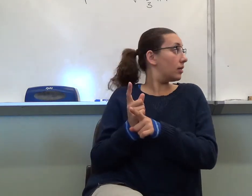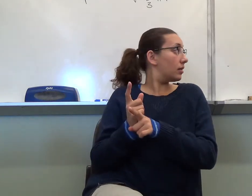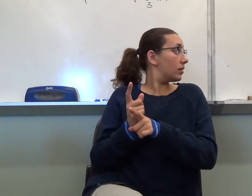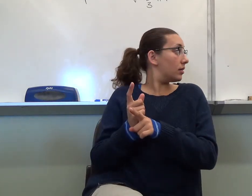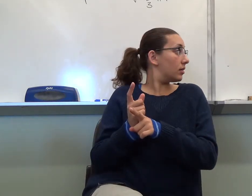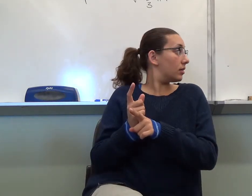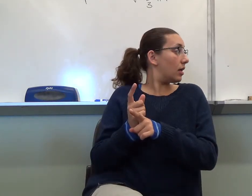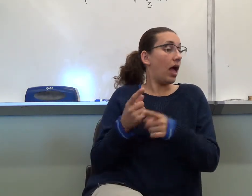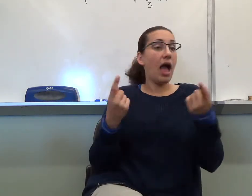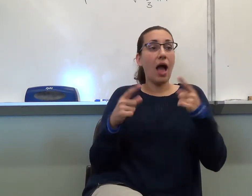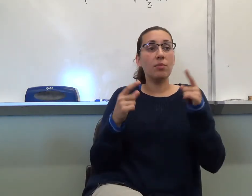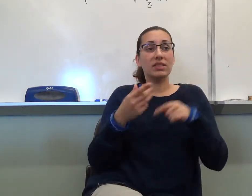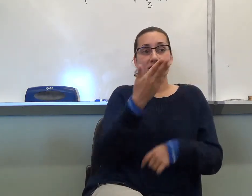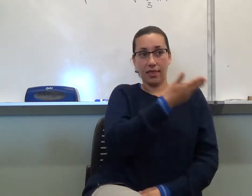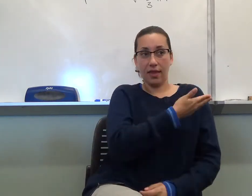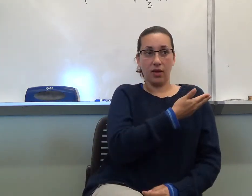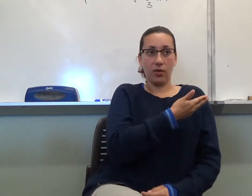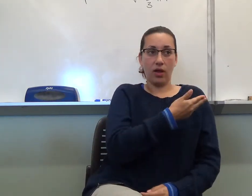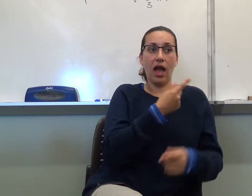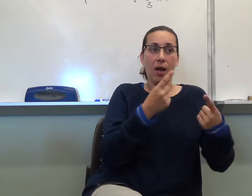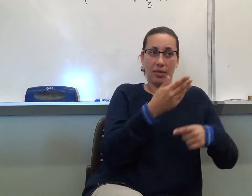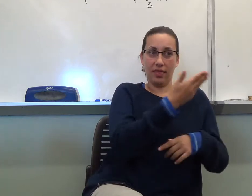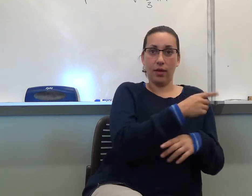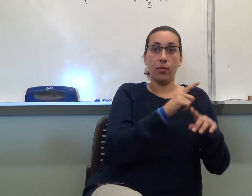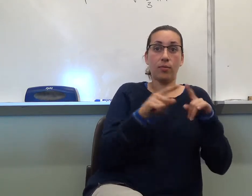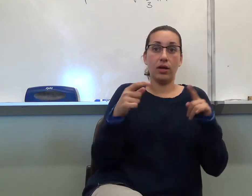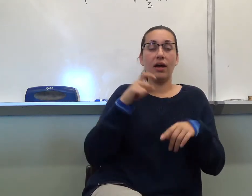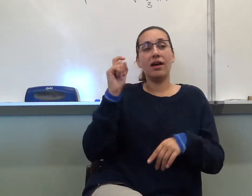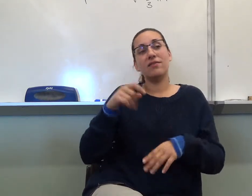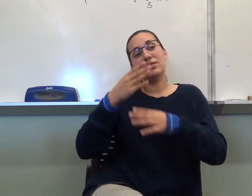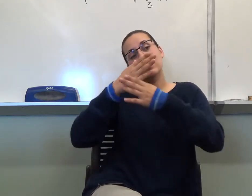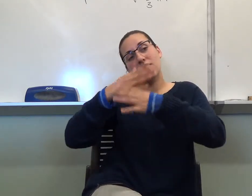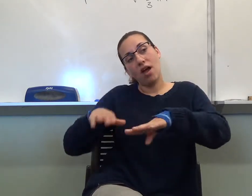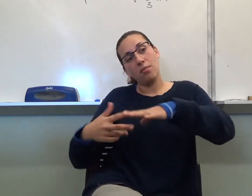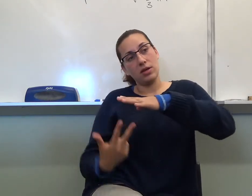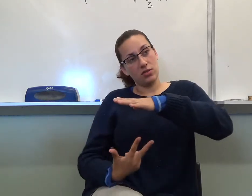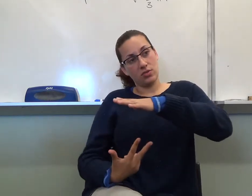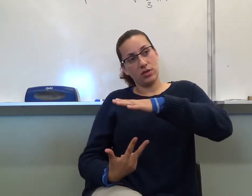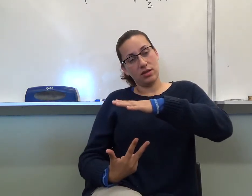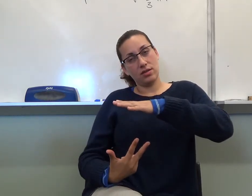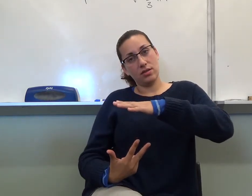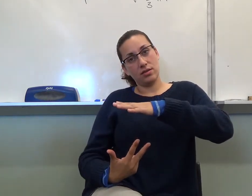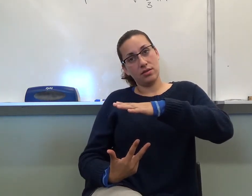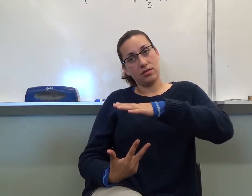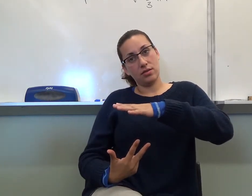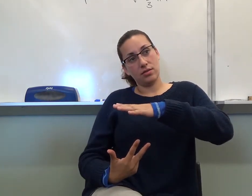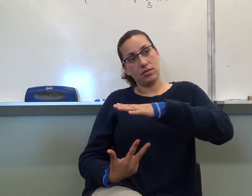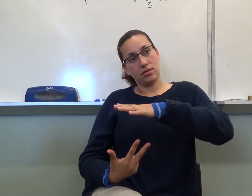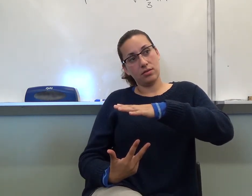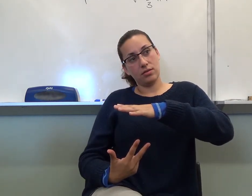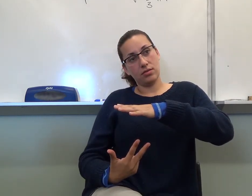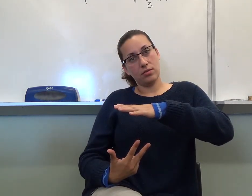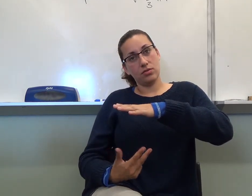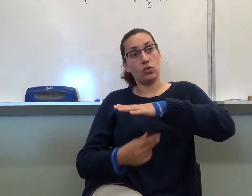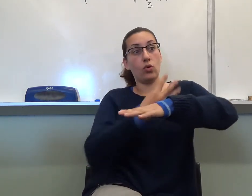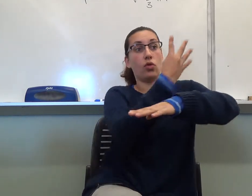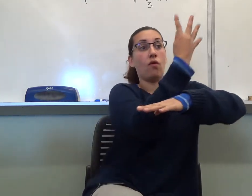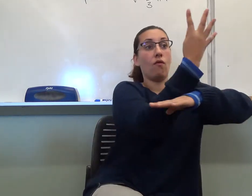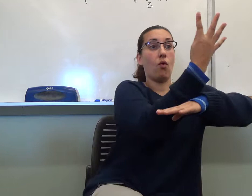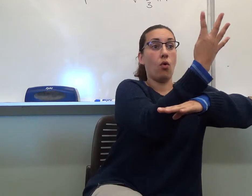Happens right there. Okay. But then I've got to divide that whole thing by 3. Does that 3 relate to the And there's third part of? Yeah, that's the 3 down here.